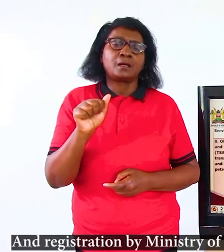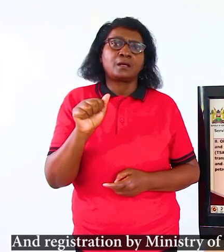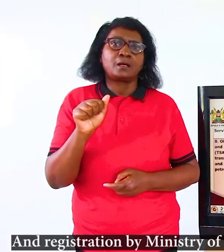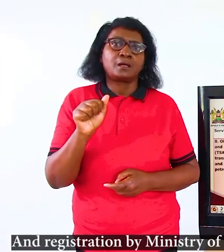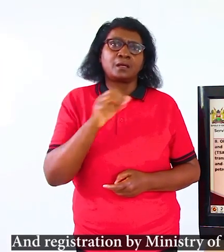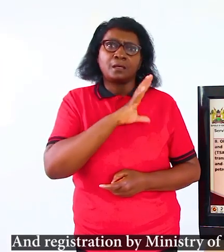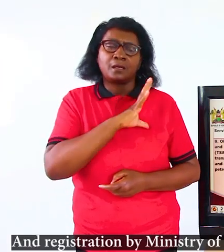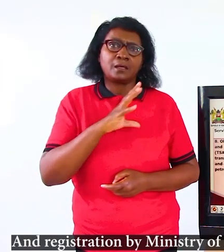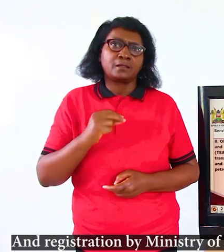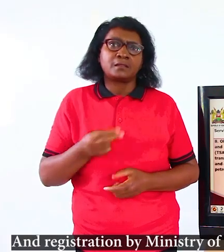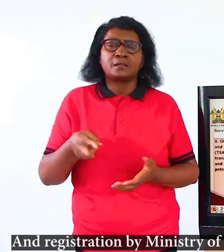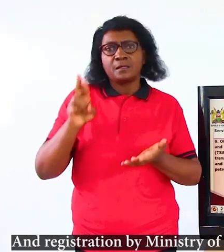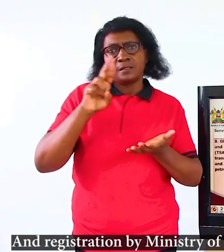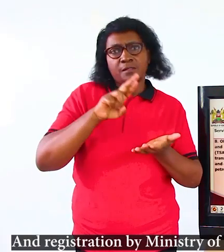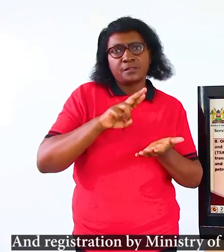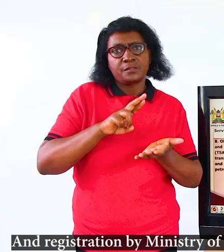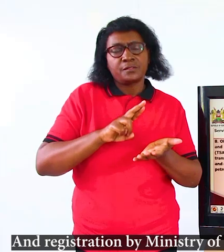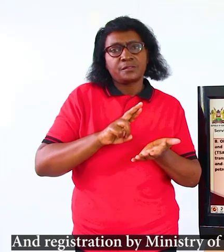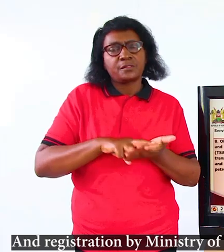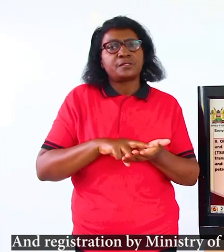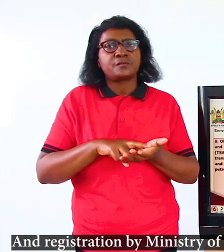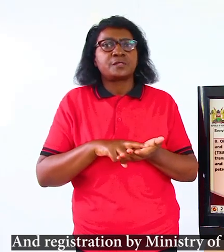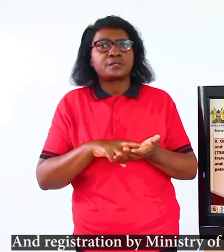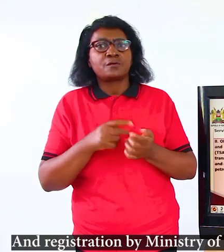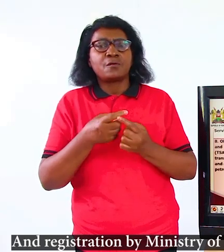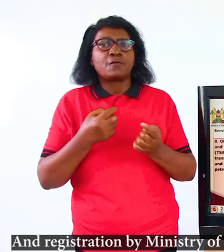and registration by Ministry of Energy and Petroleum,